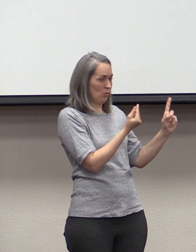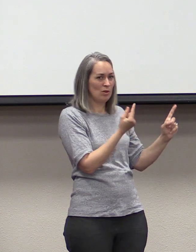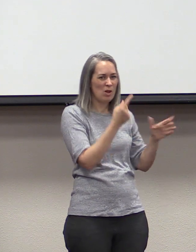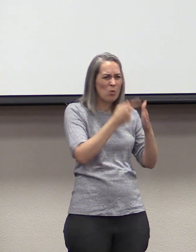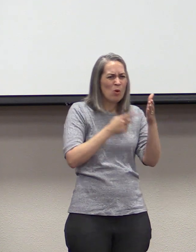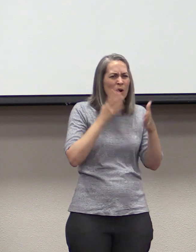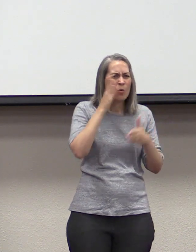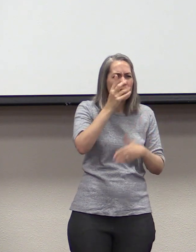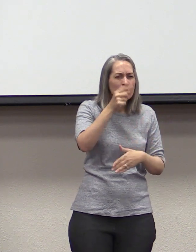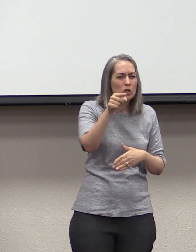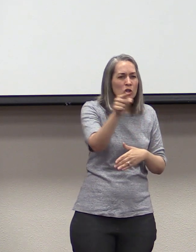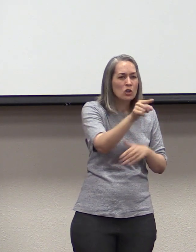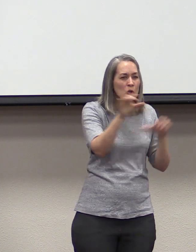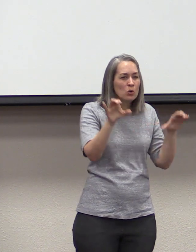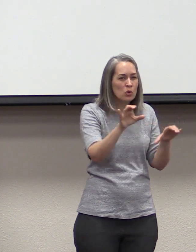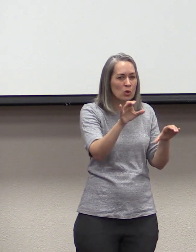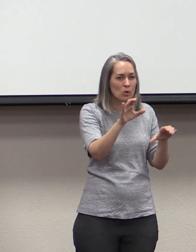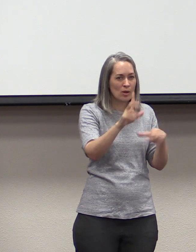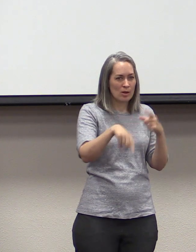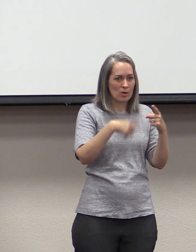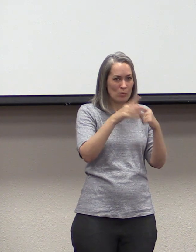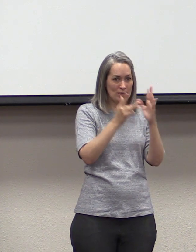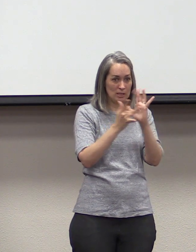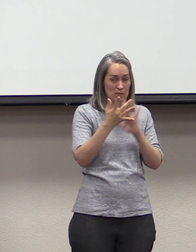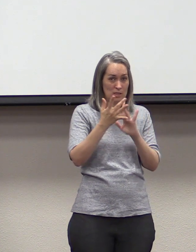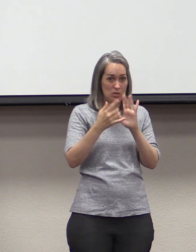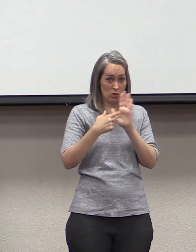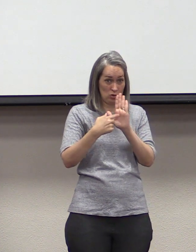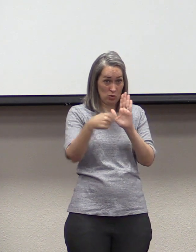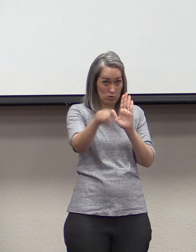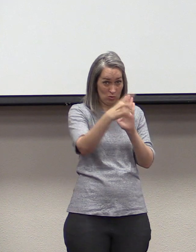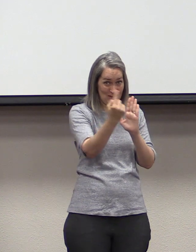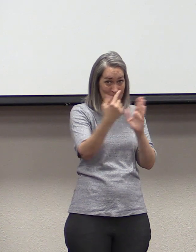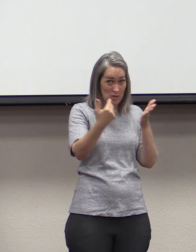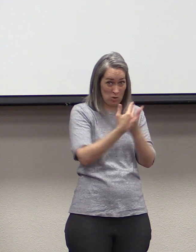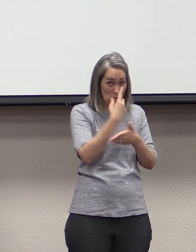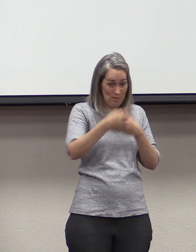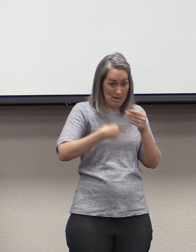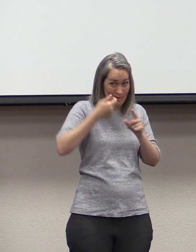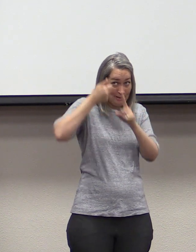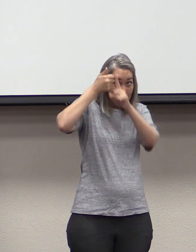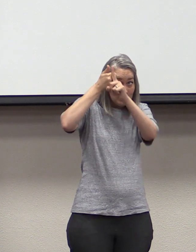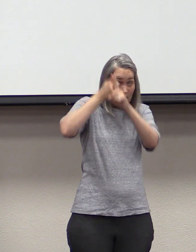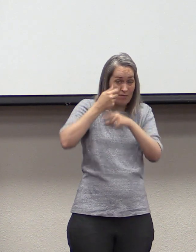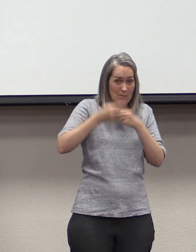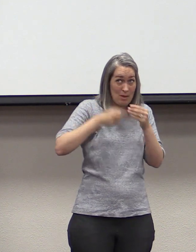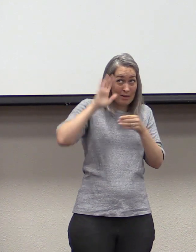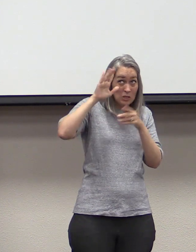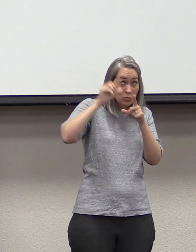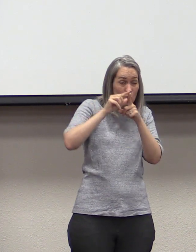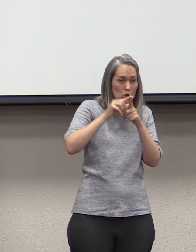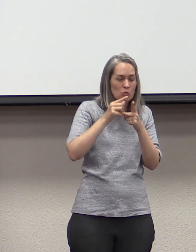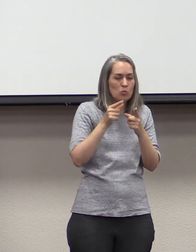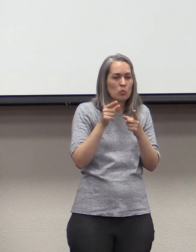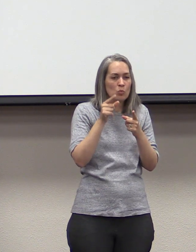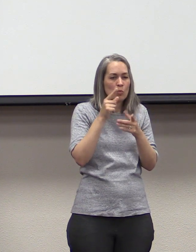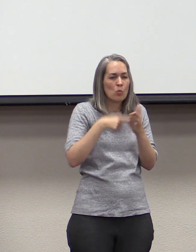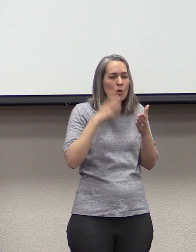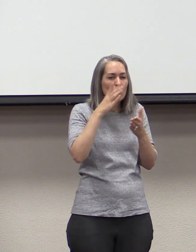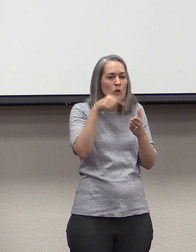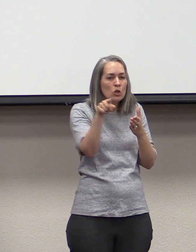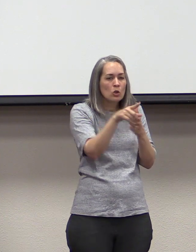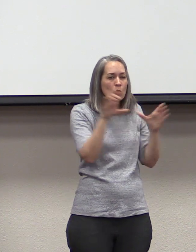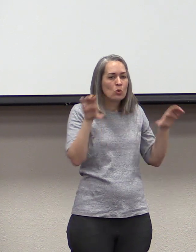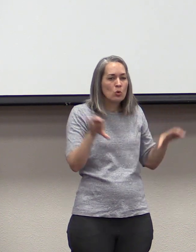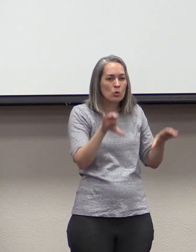When Jesus shows you something new about himself, about his word, will you allow that to be a stumbling block?